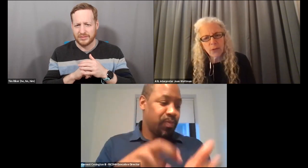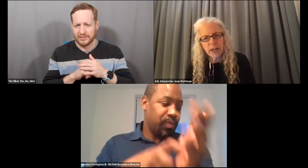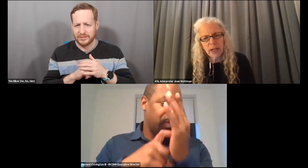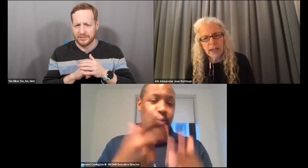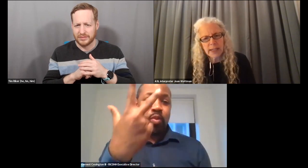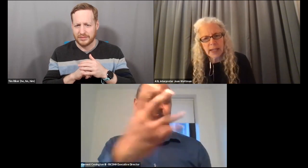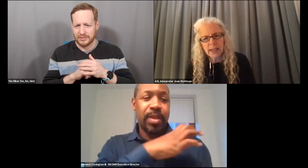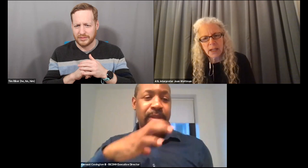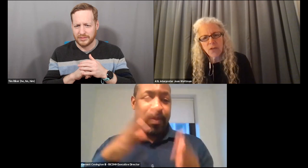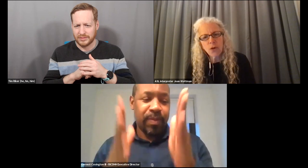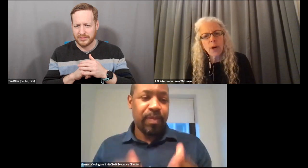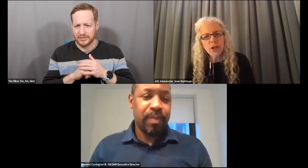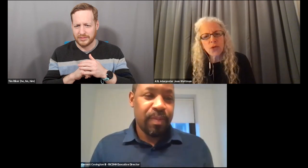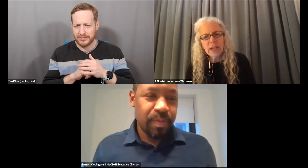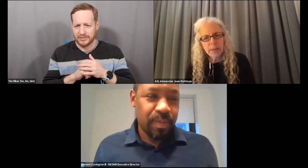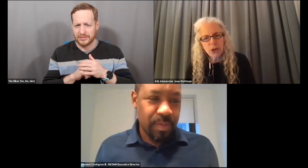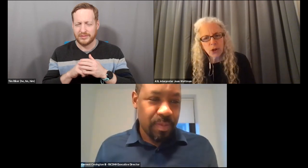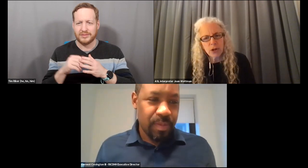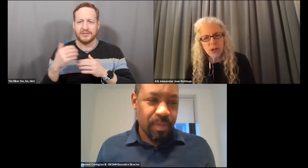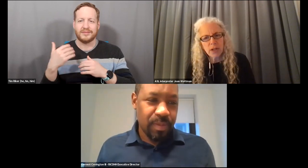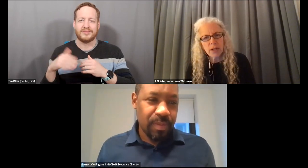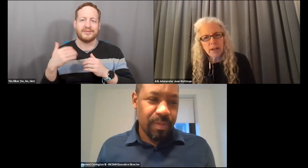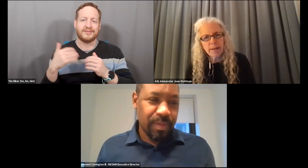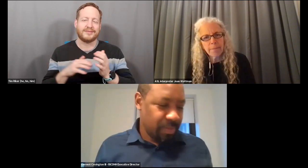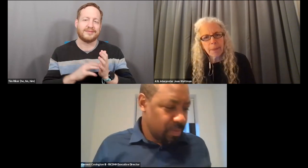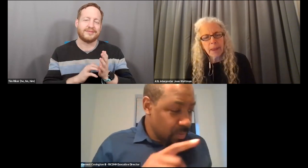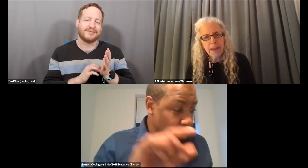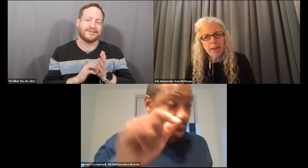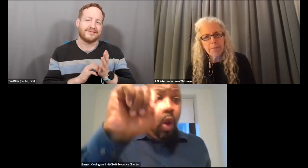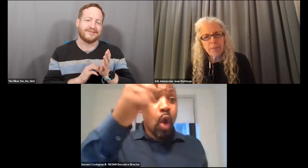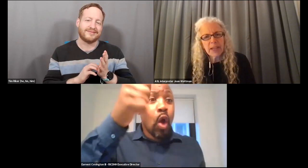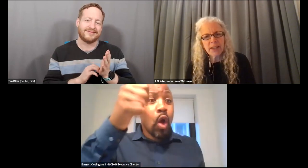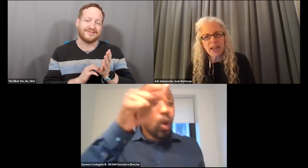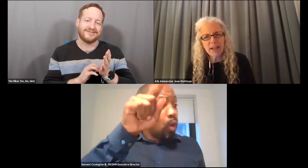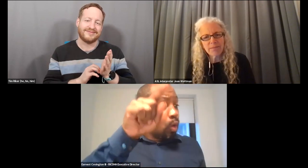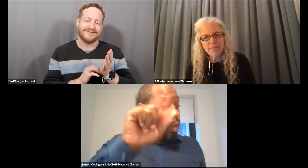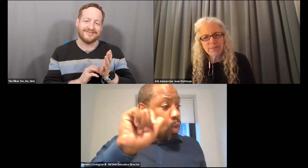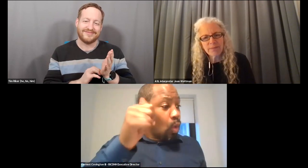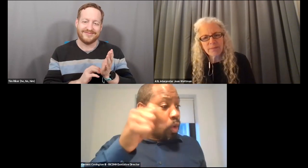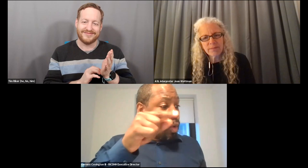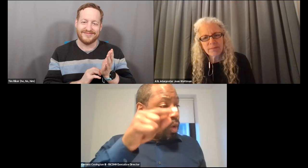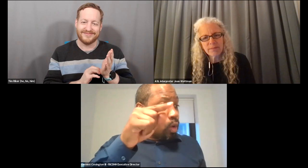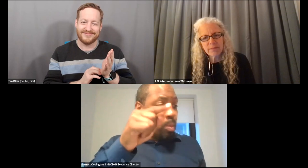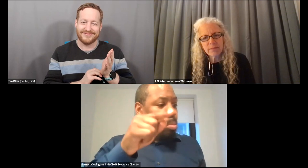21283, and it says requires three commissioners. That is a lot.